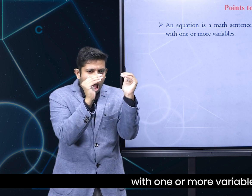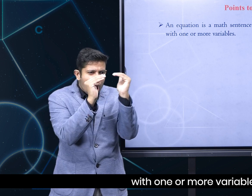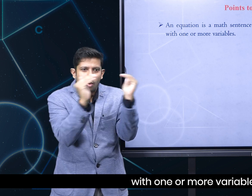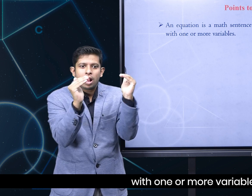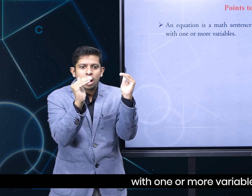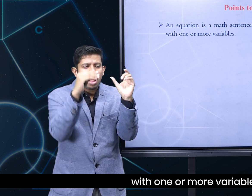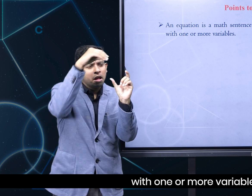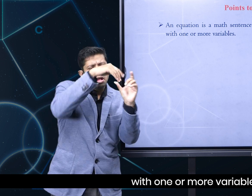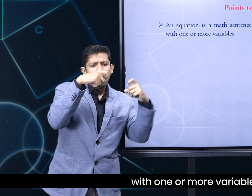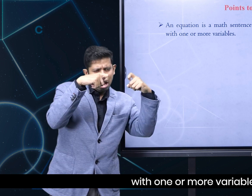or more variables.